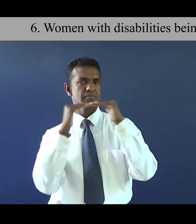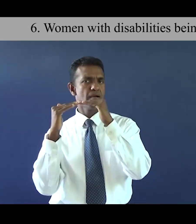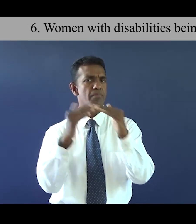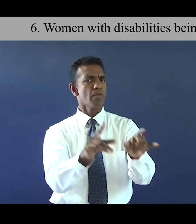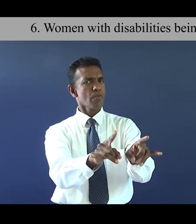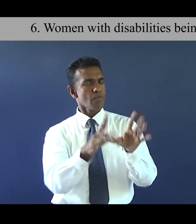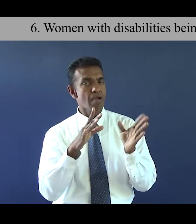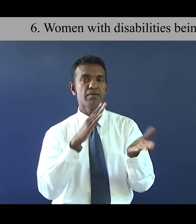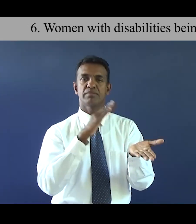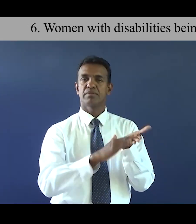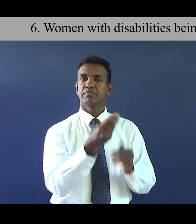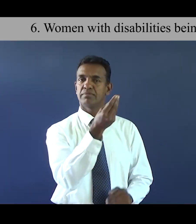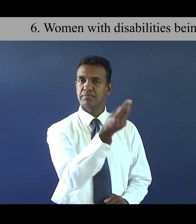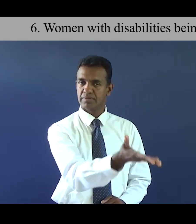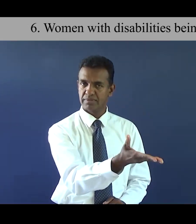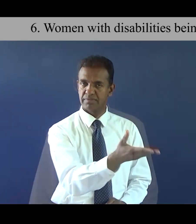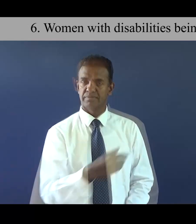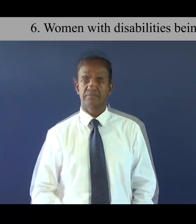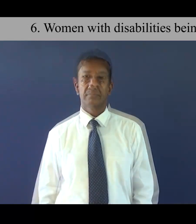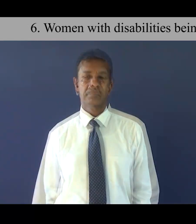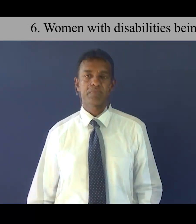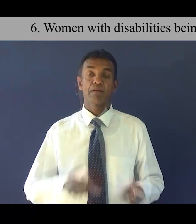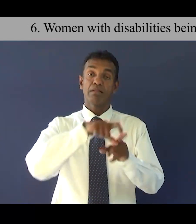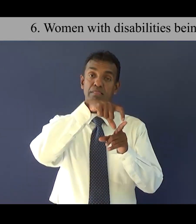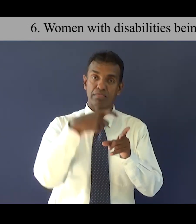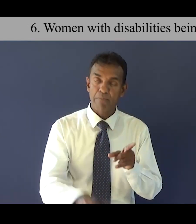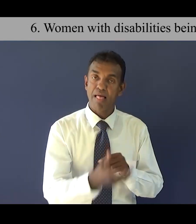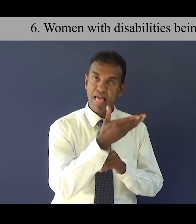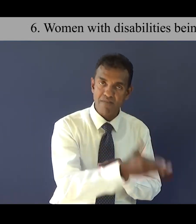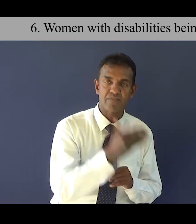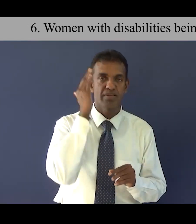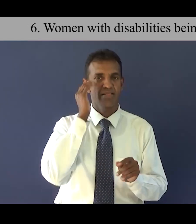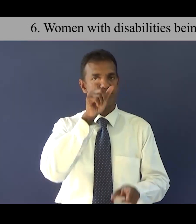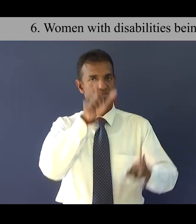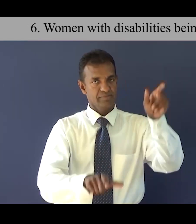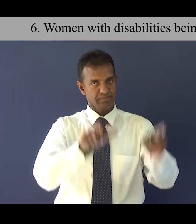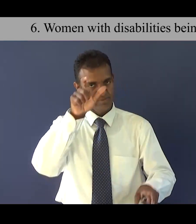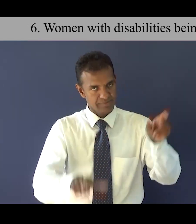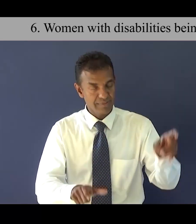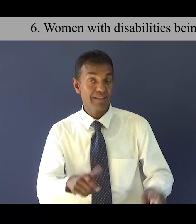Countries agree that women and girls are disabled are